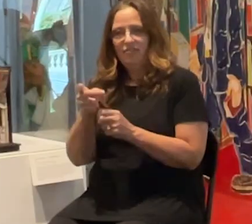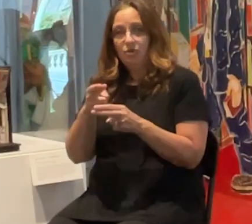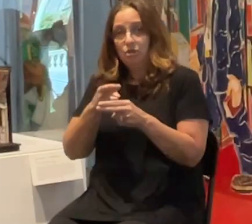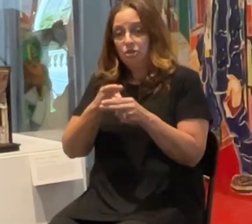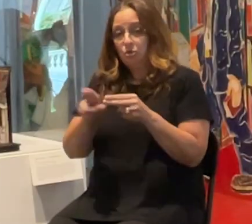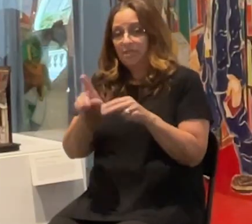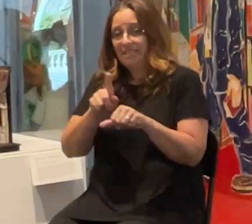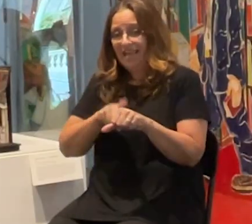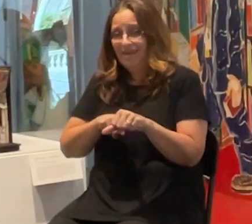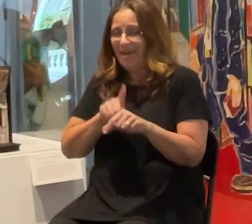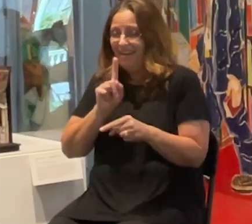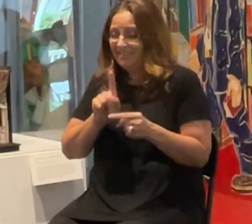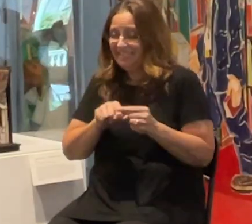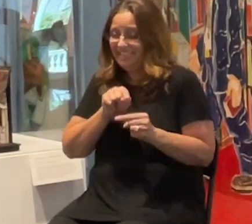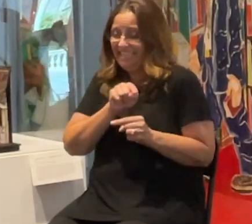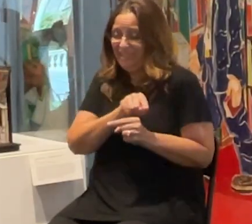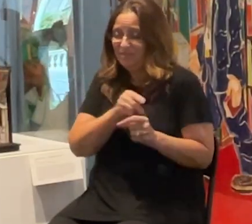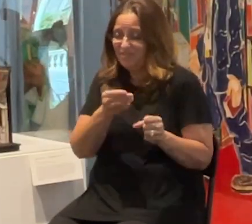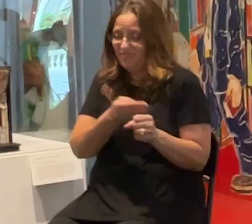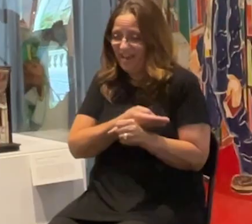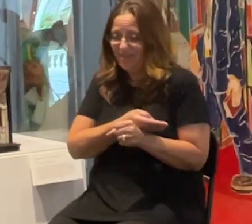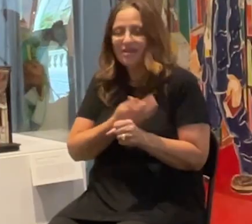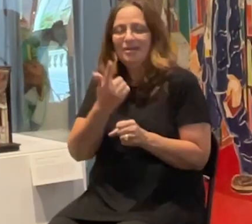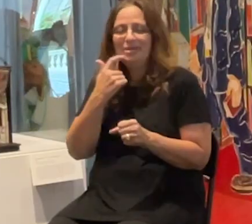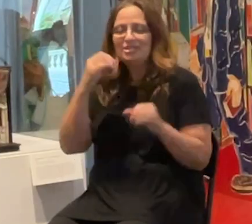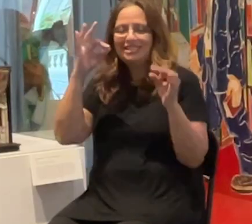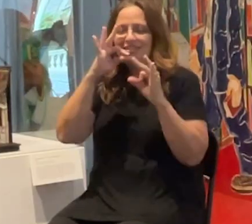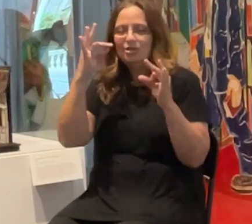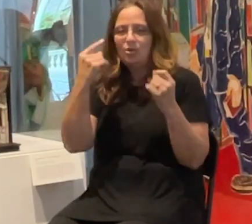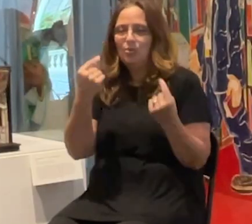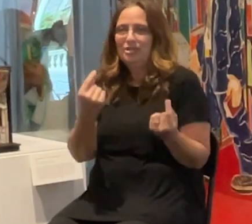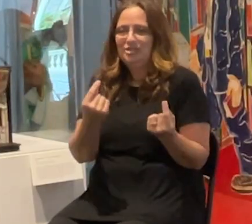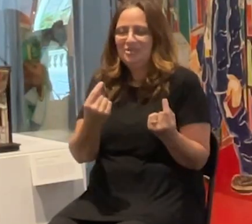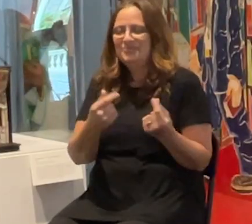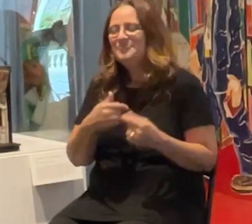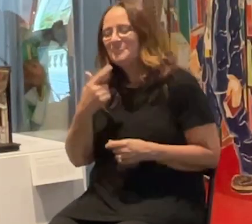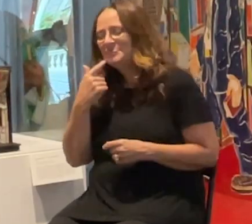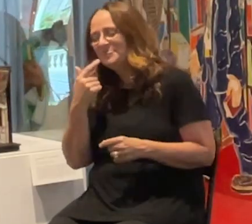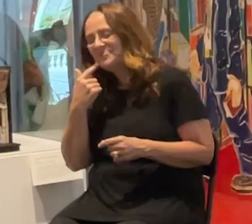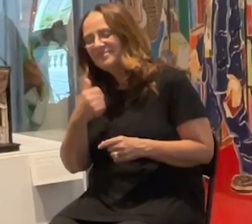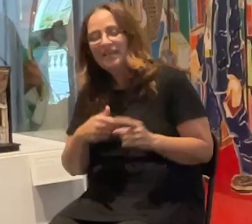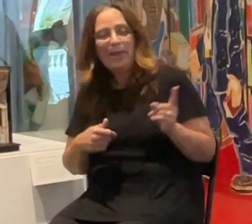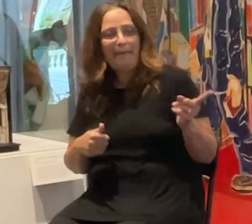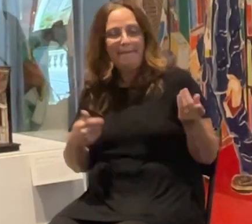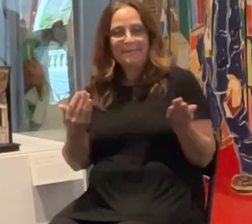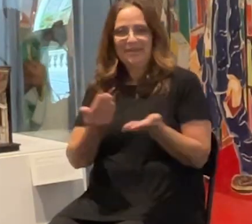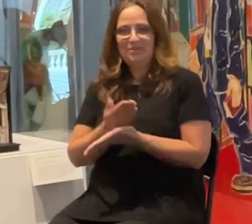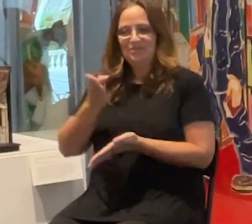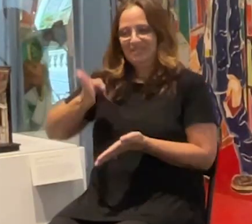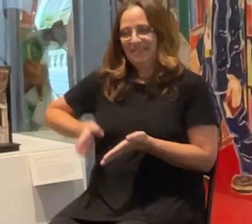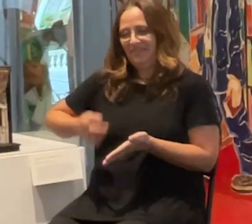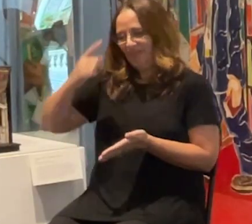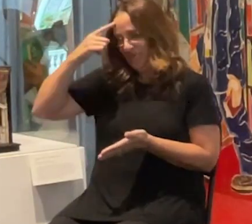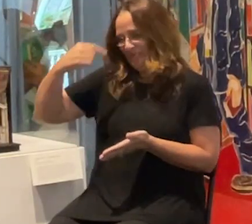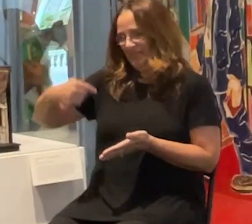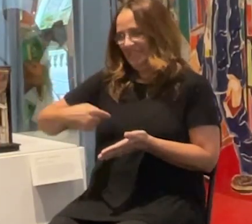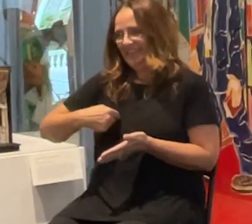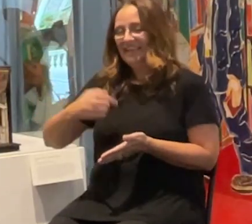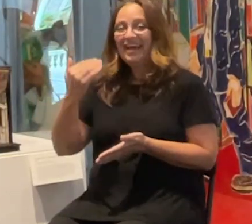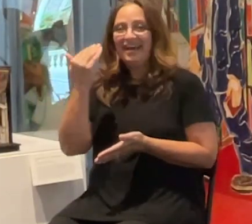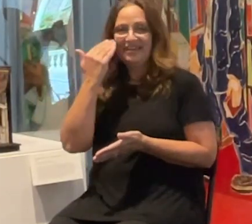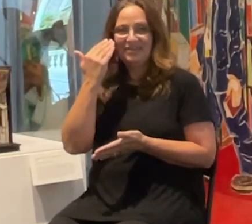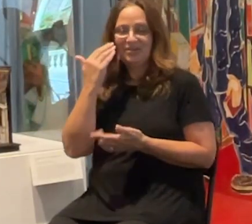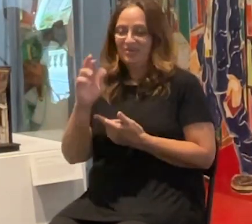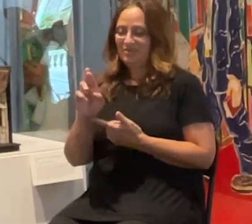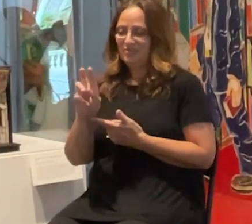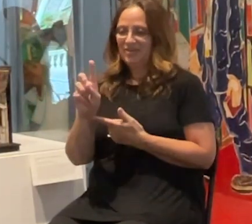what he was doing. So, but he found his métier somewhere else. Now this is a new side for me, because knowing Red,